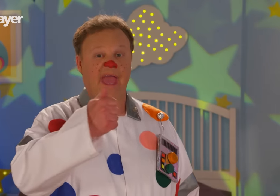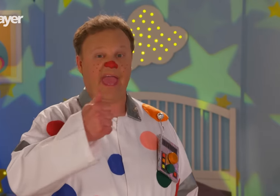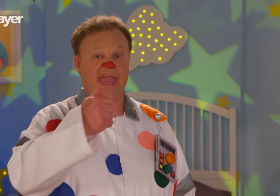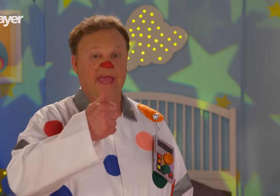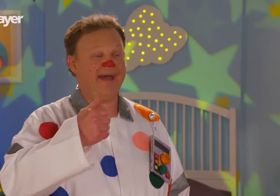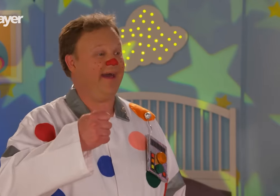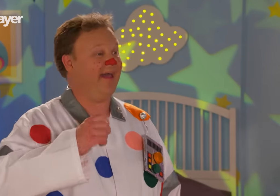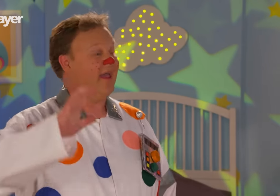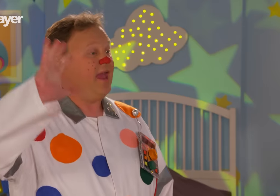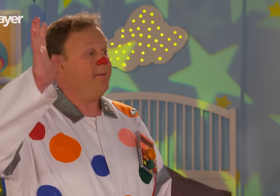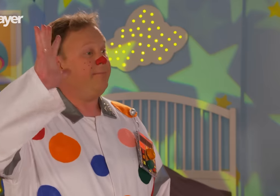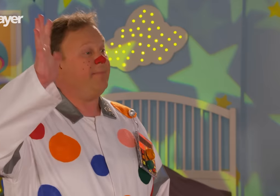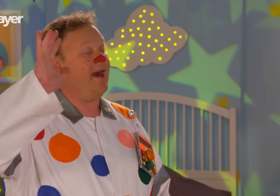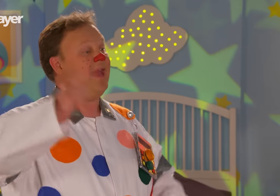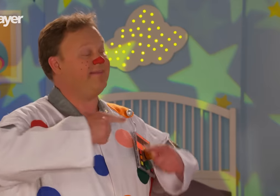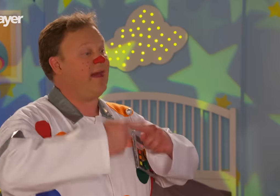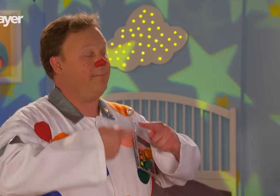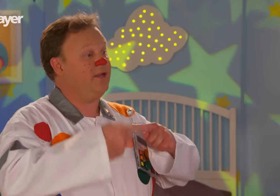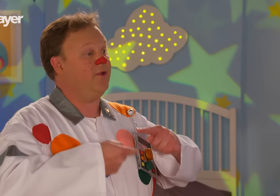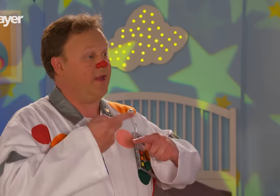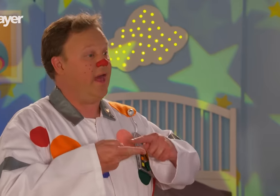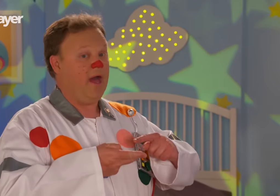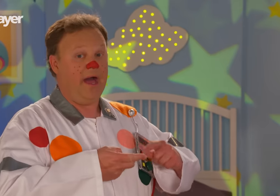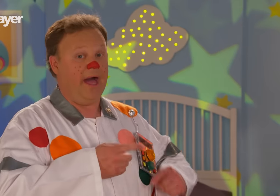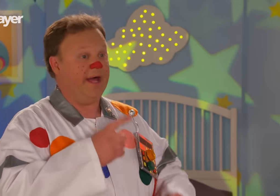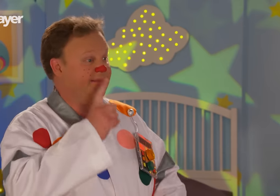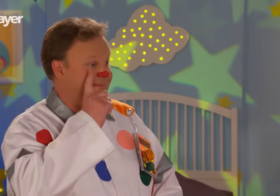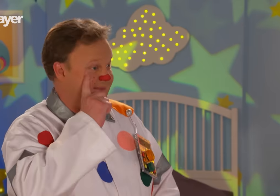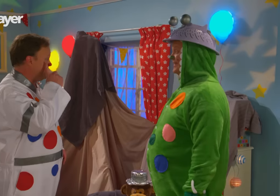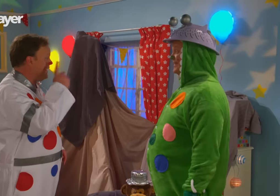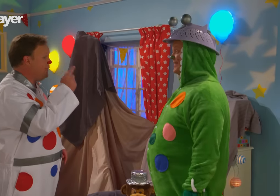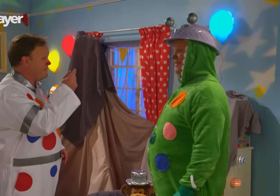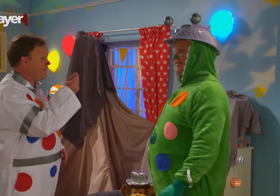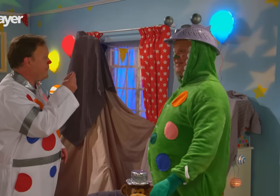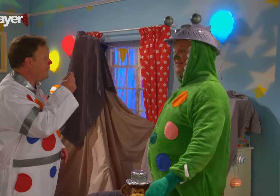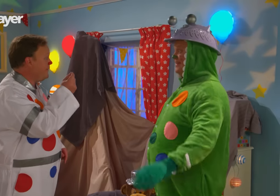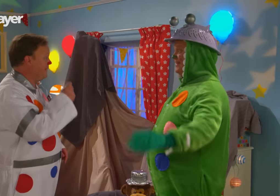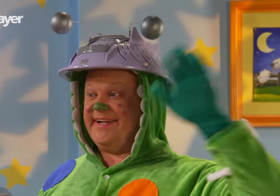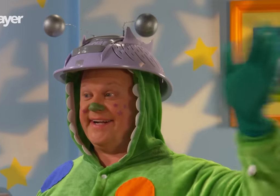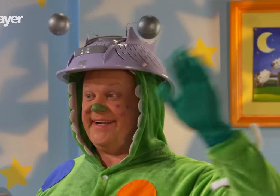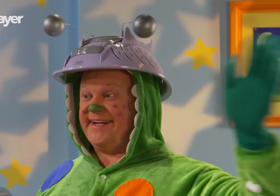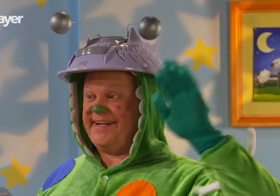okay. Bye-bye, Tumbaluna. I'll see you soon.